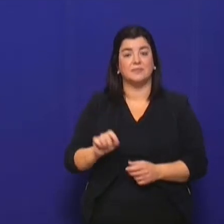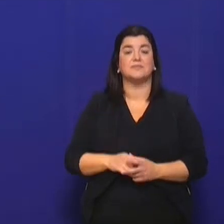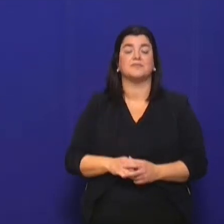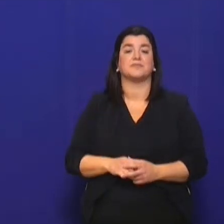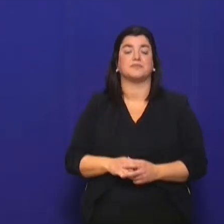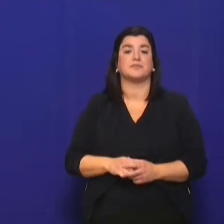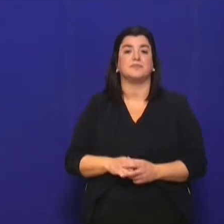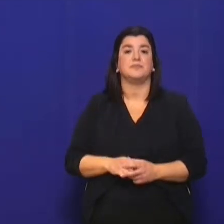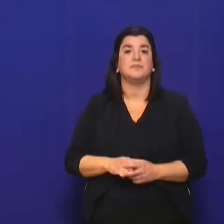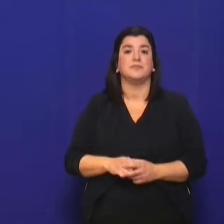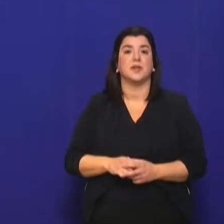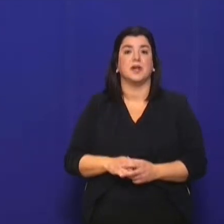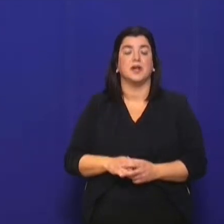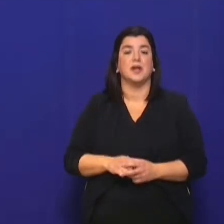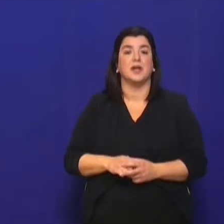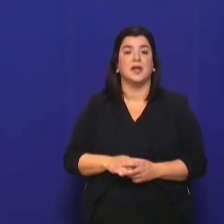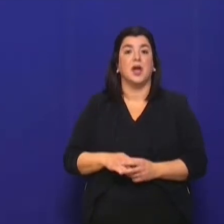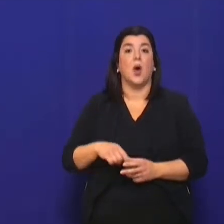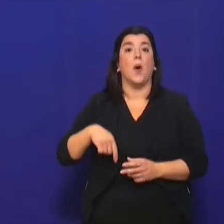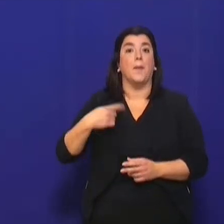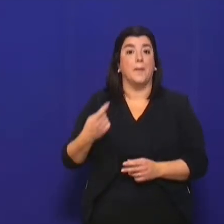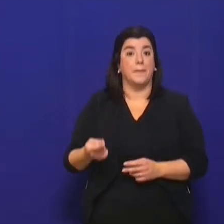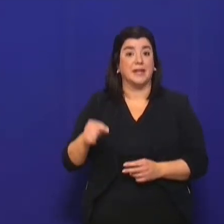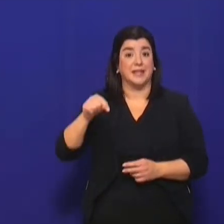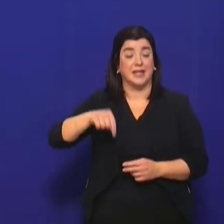coverage, sal-lum ħajkolna